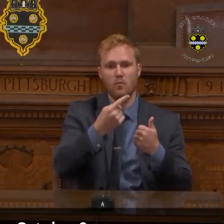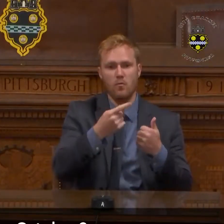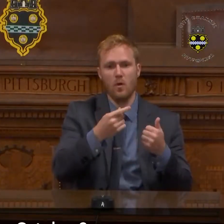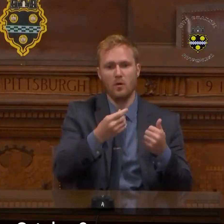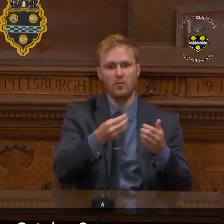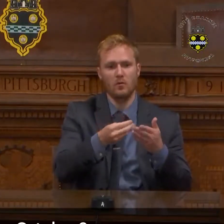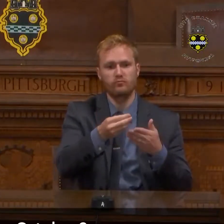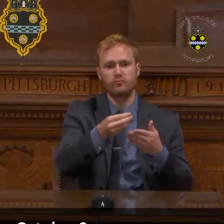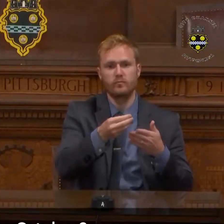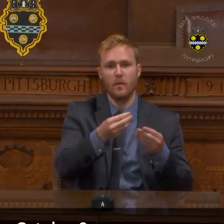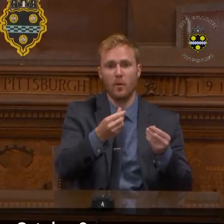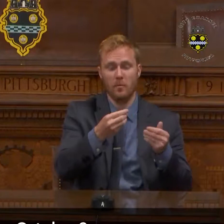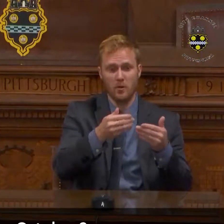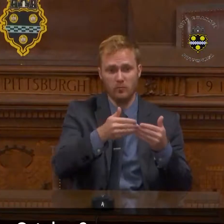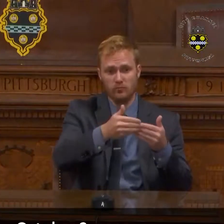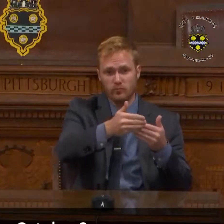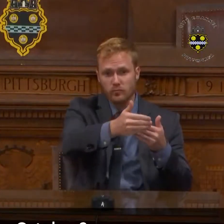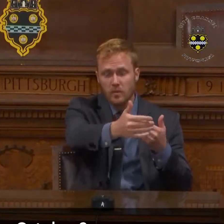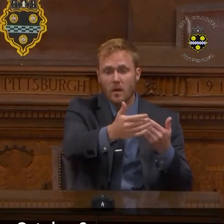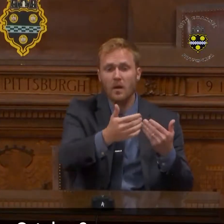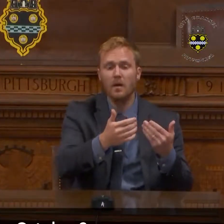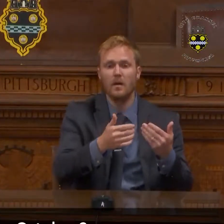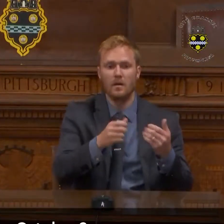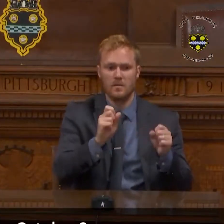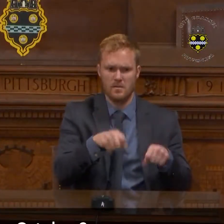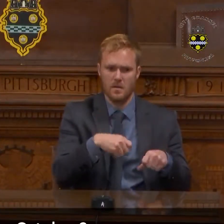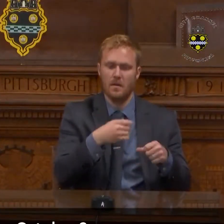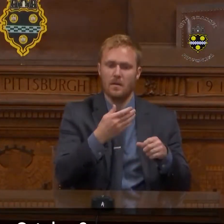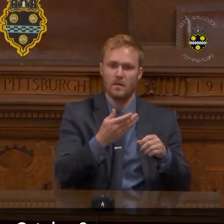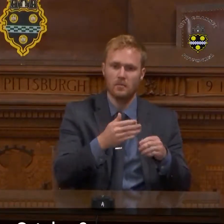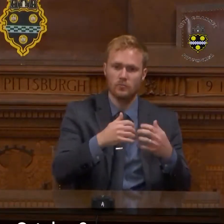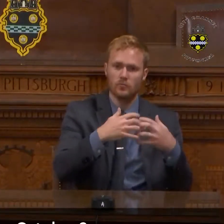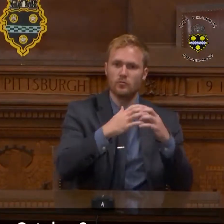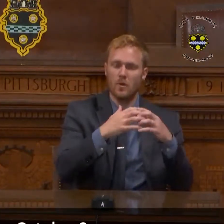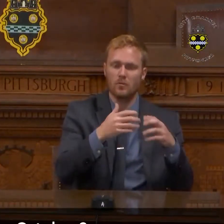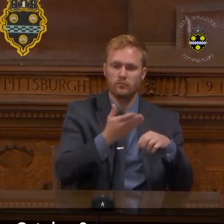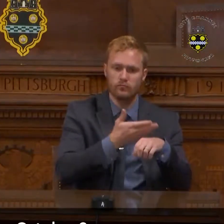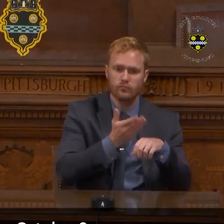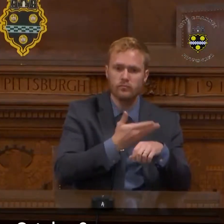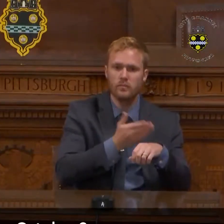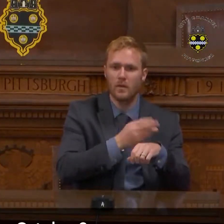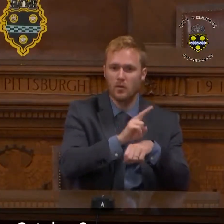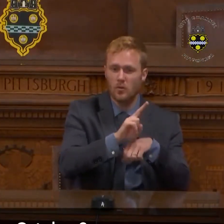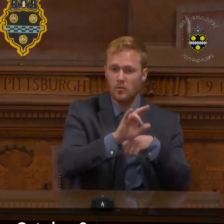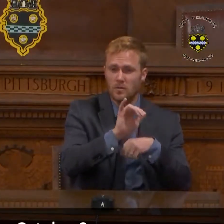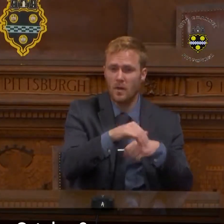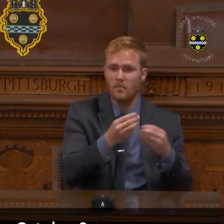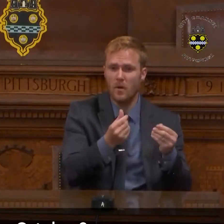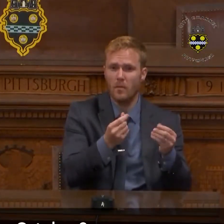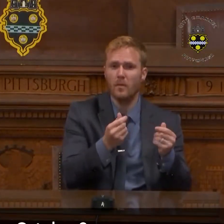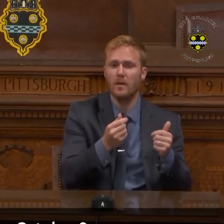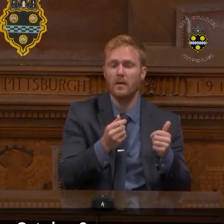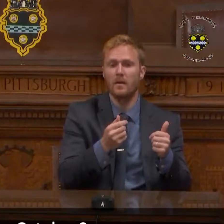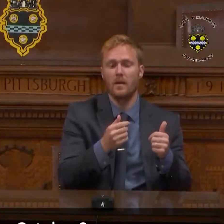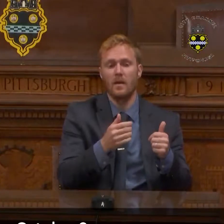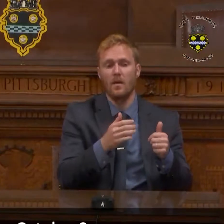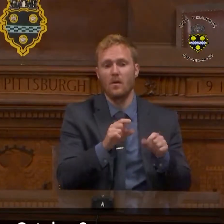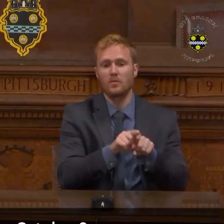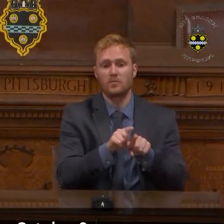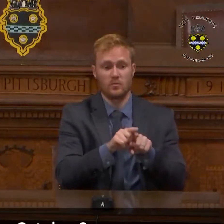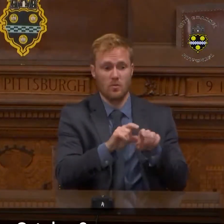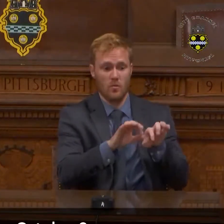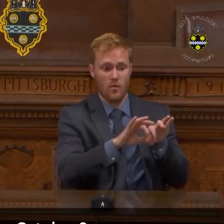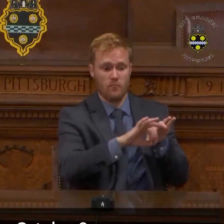construct, maintain, and use at their own cost and expense protective railing at 2940